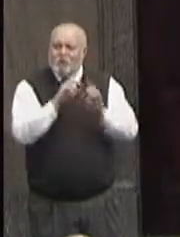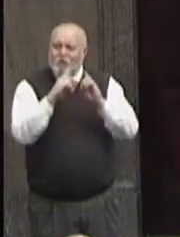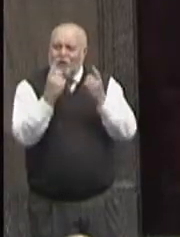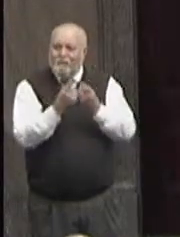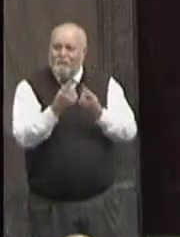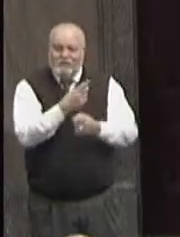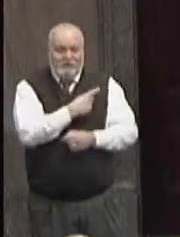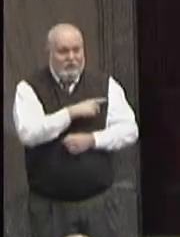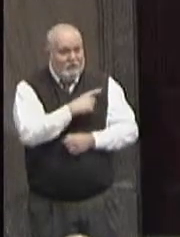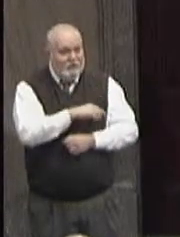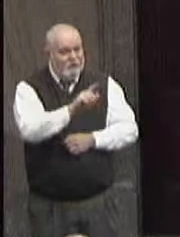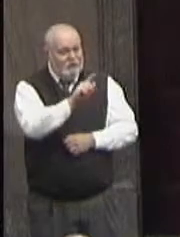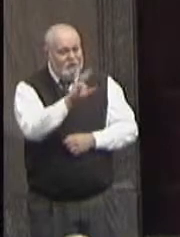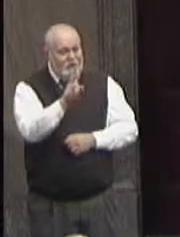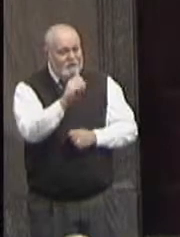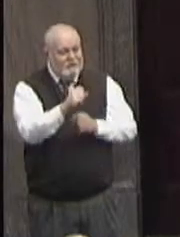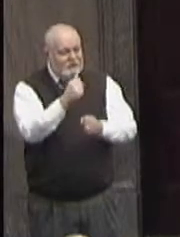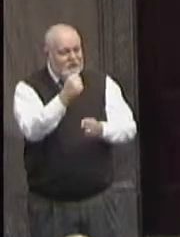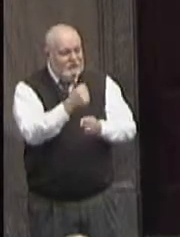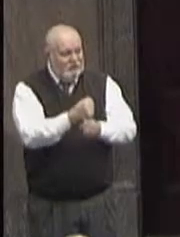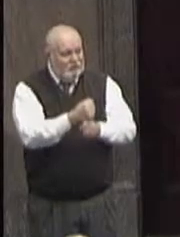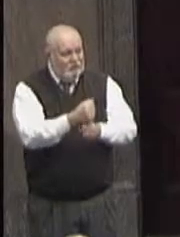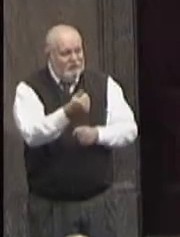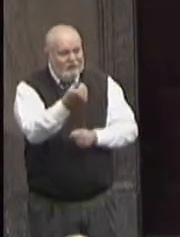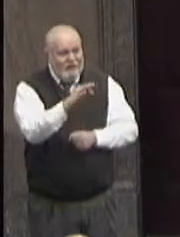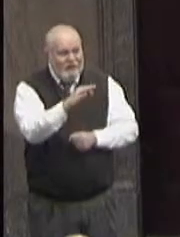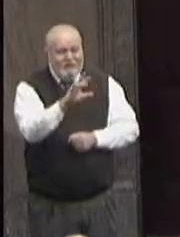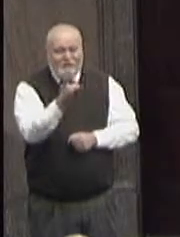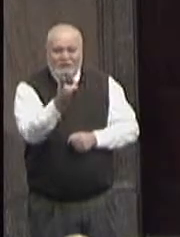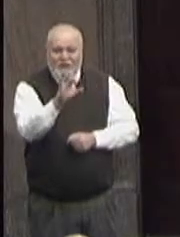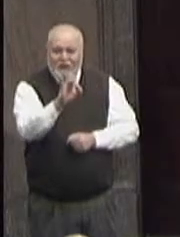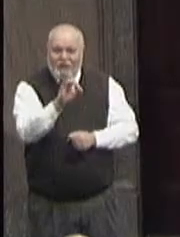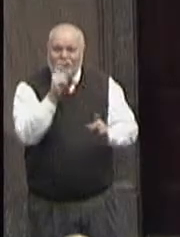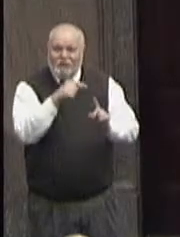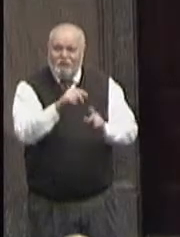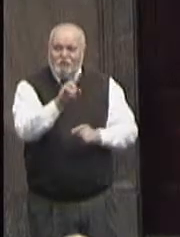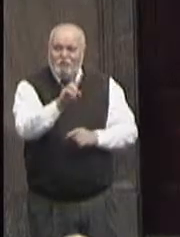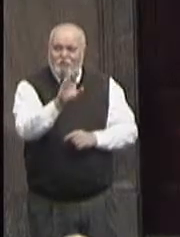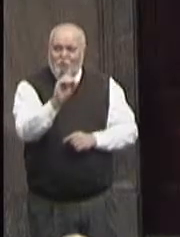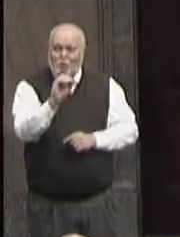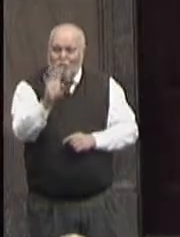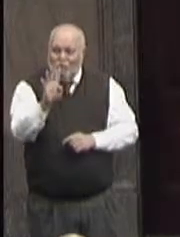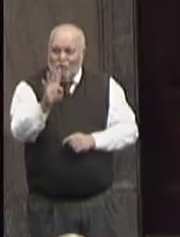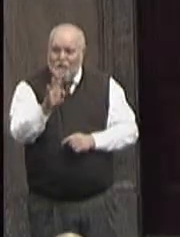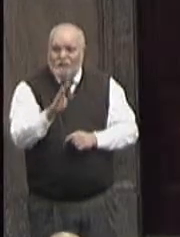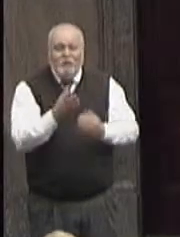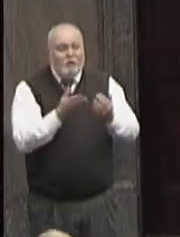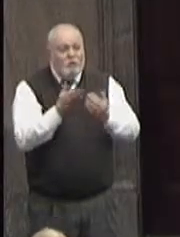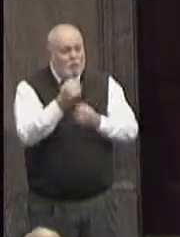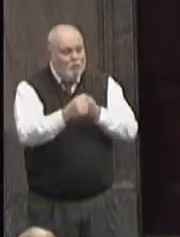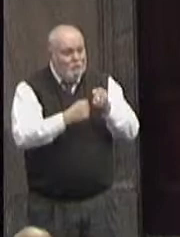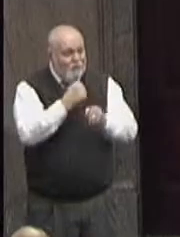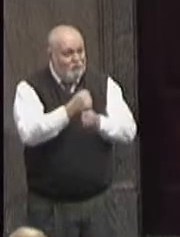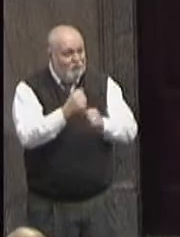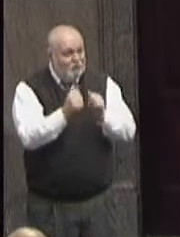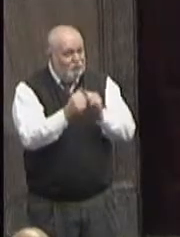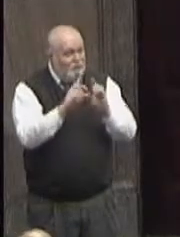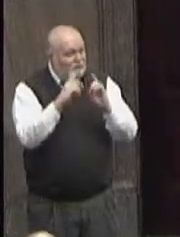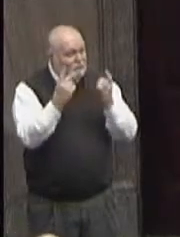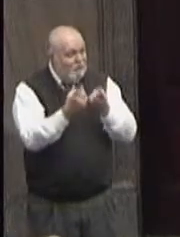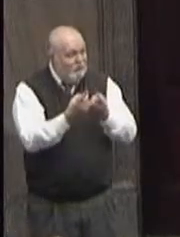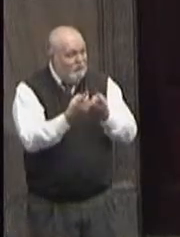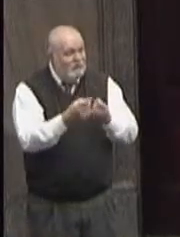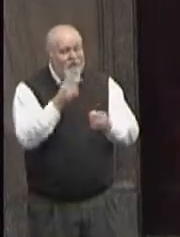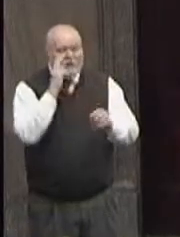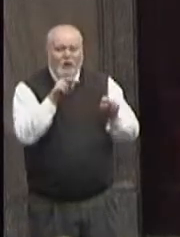deputy for 26 years, from 1978 to 2004. Through my years with the department, I watched our